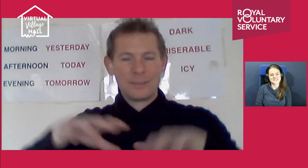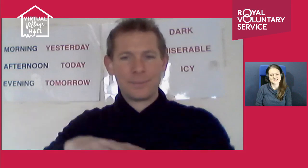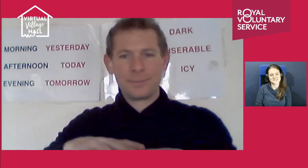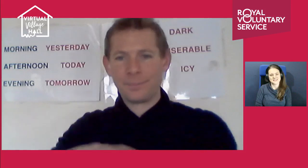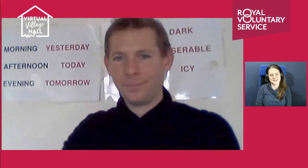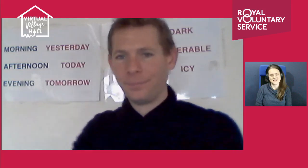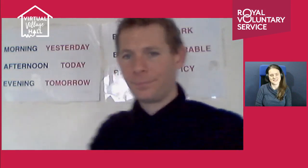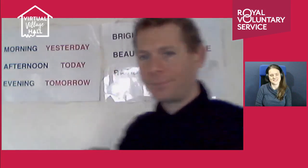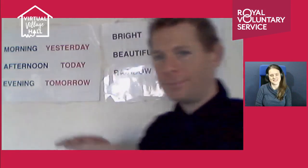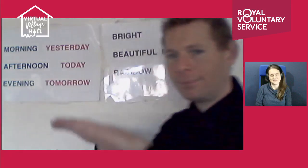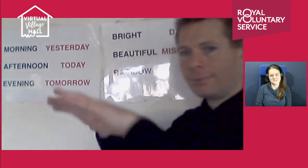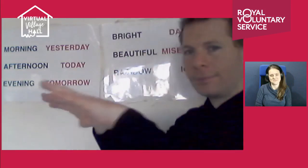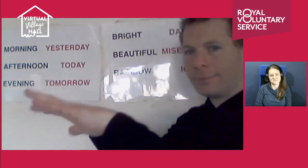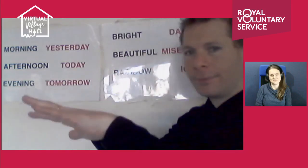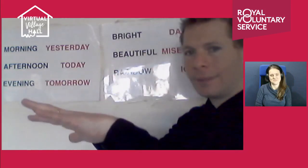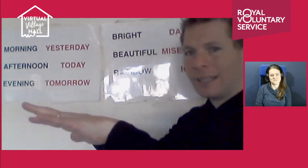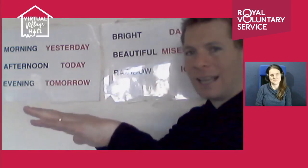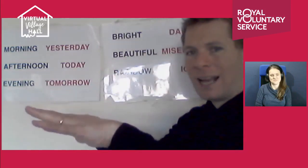Ice. Icy.